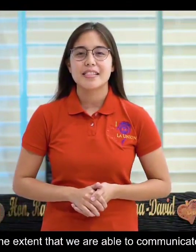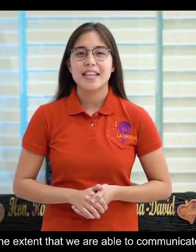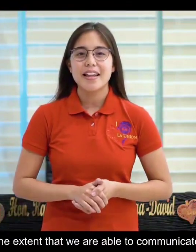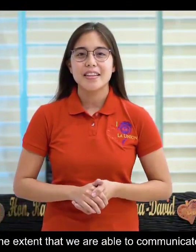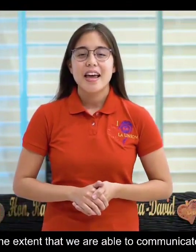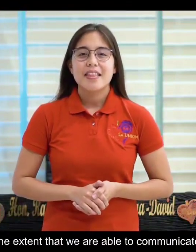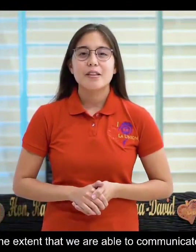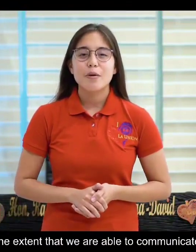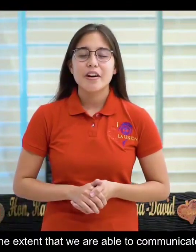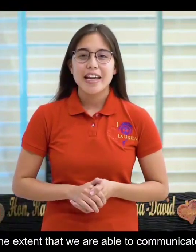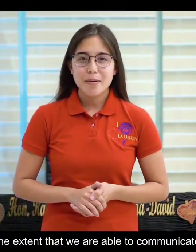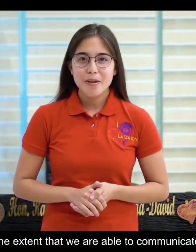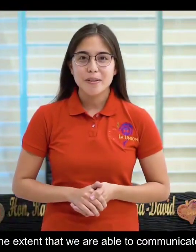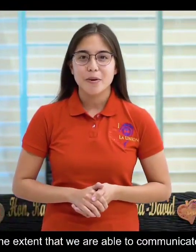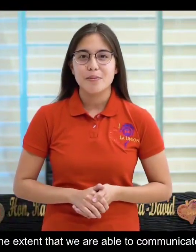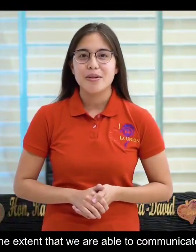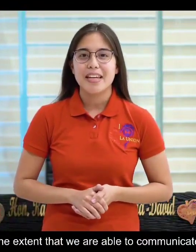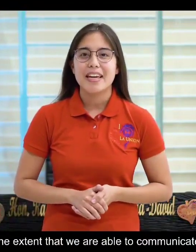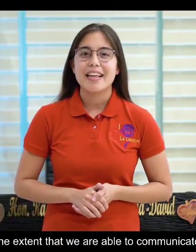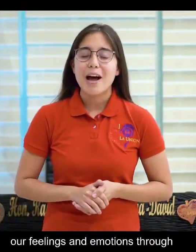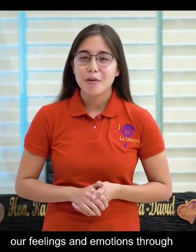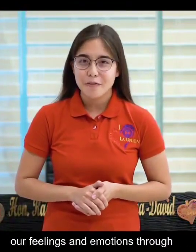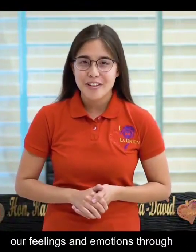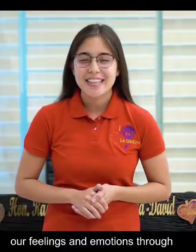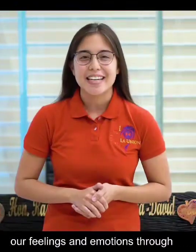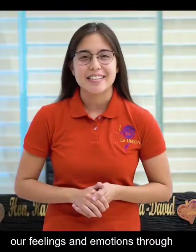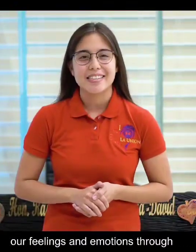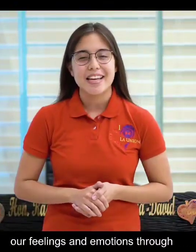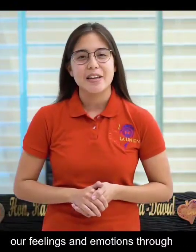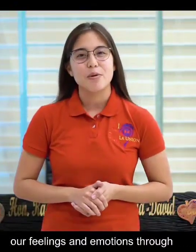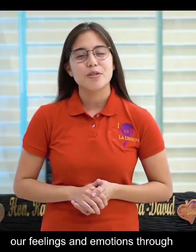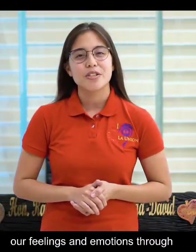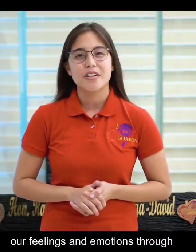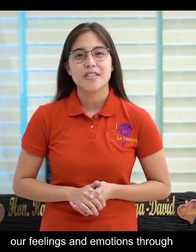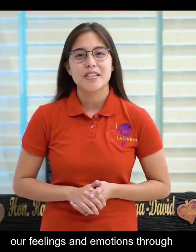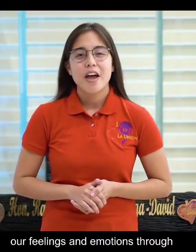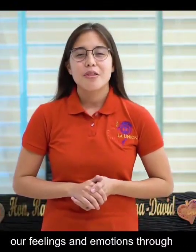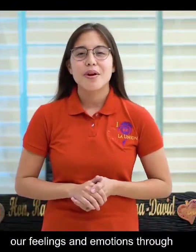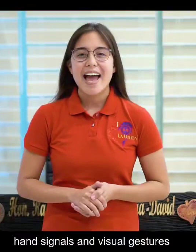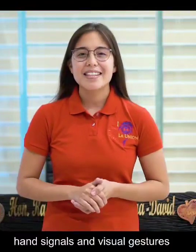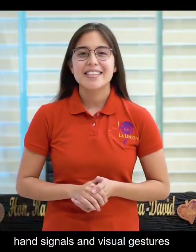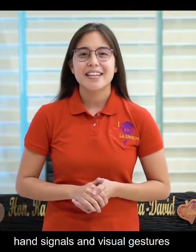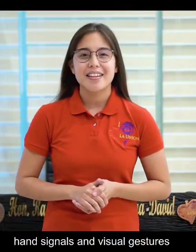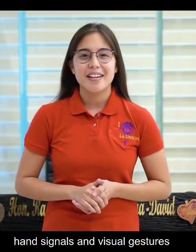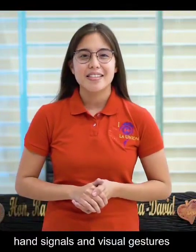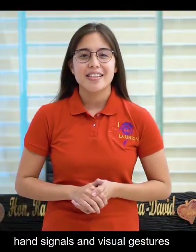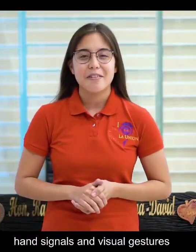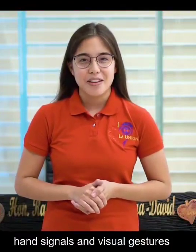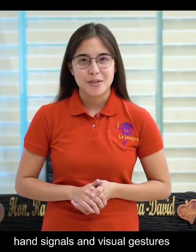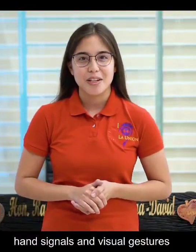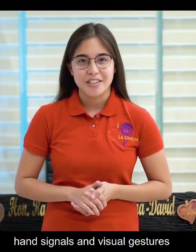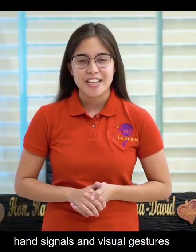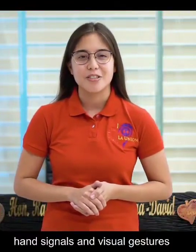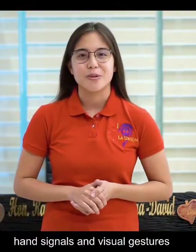extent that we are able to communicate our feelings and emotions through hand signals and visual gestures.